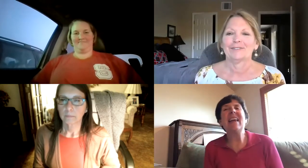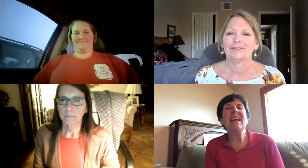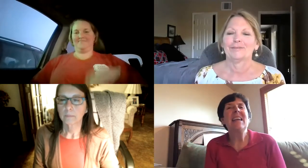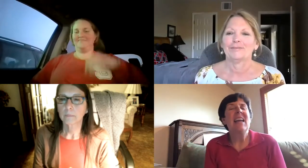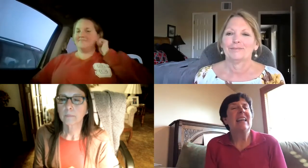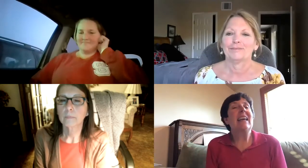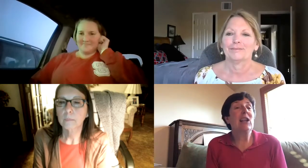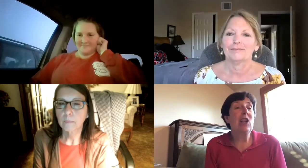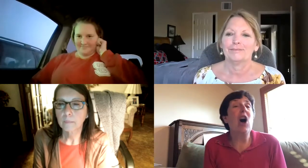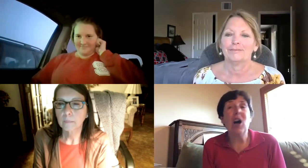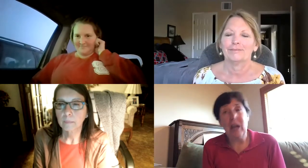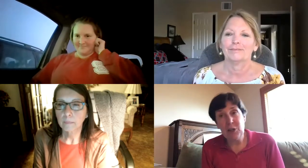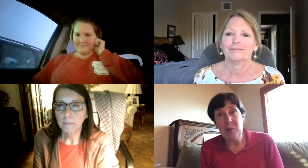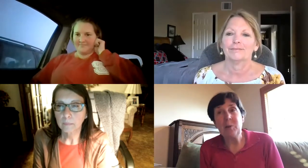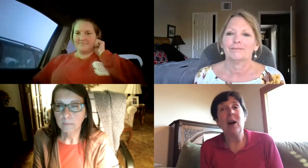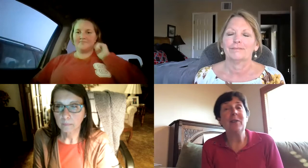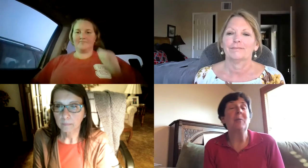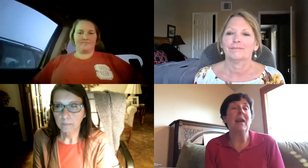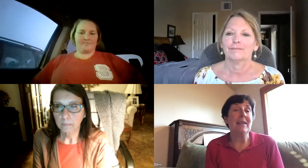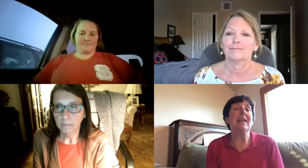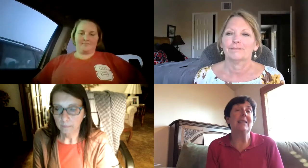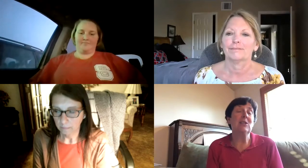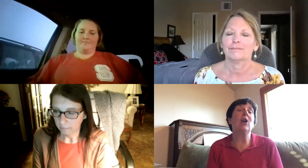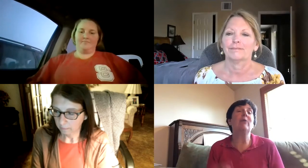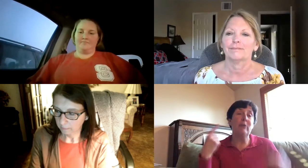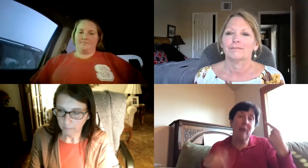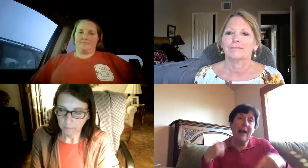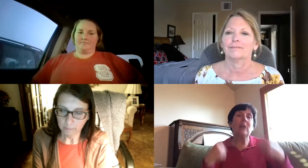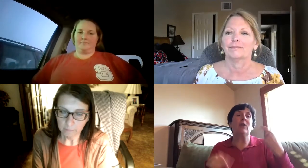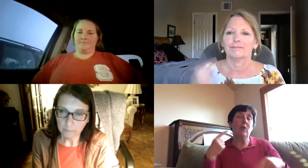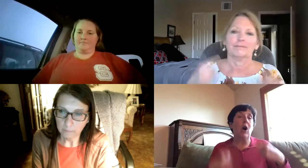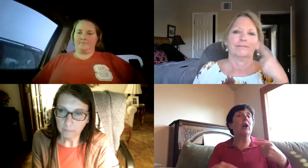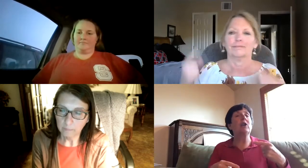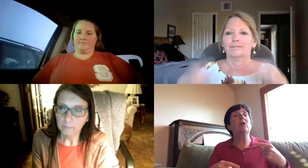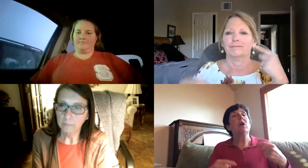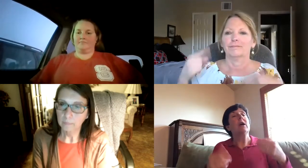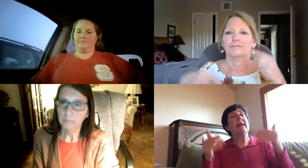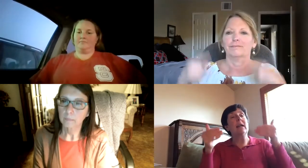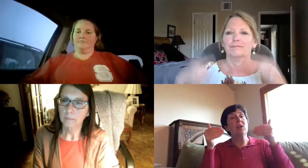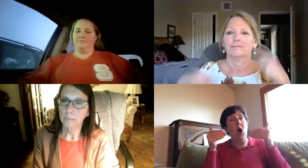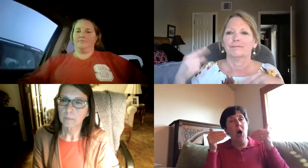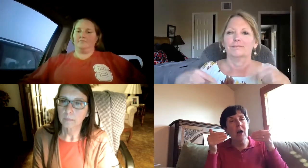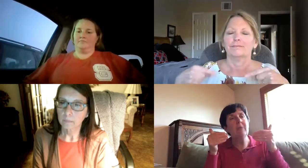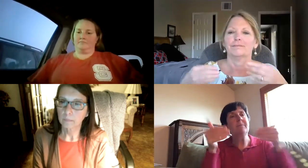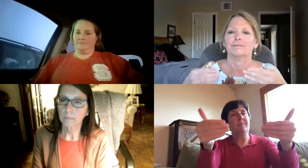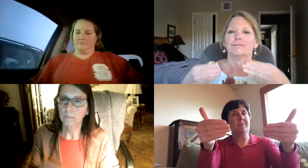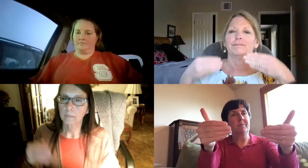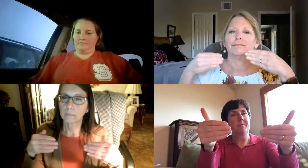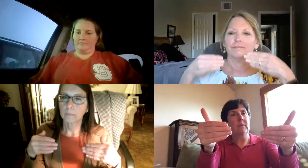And then get along. I should have put on there, but I didn't. So if you fight or you argue, get